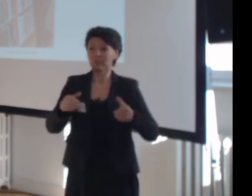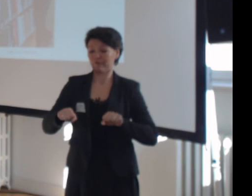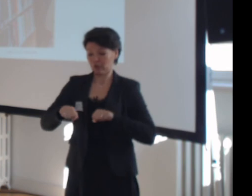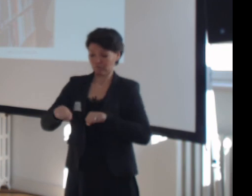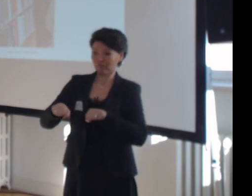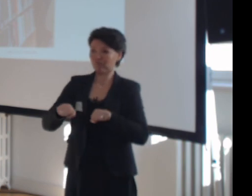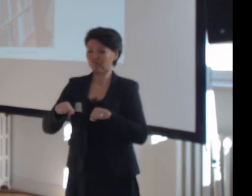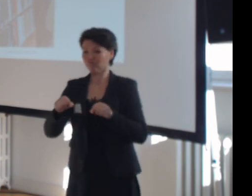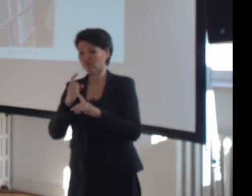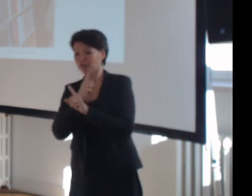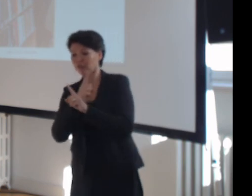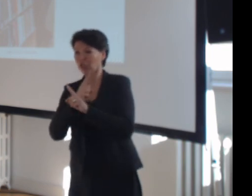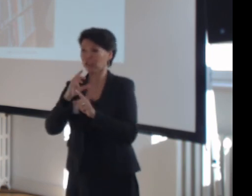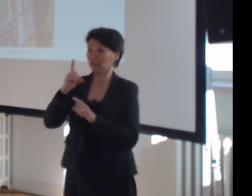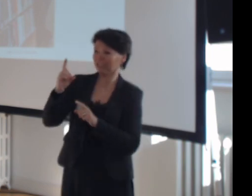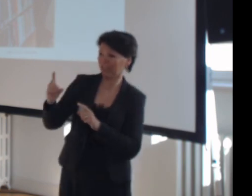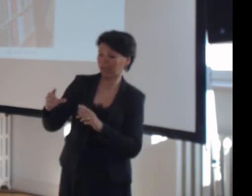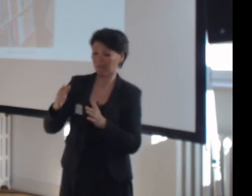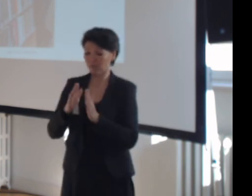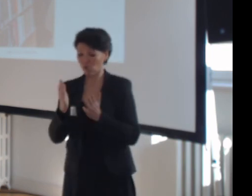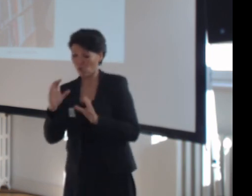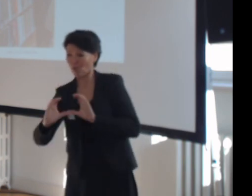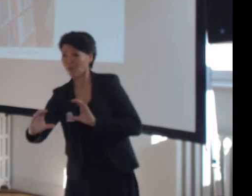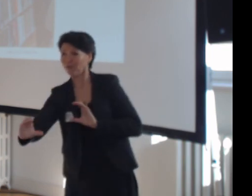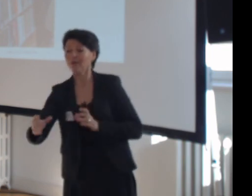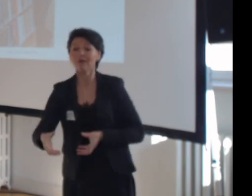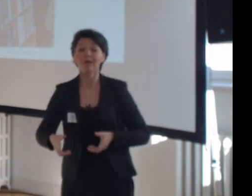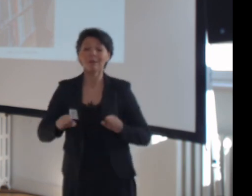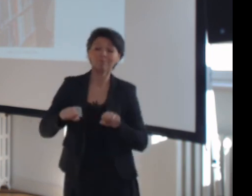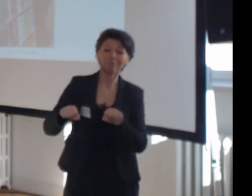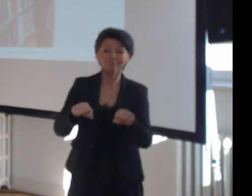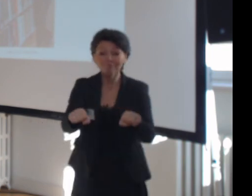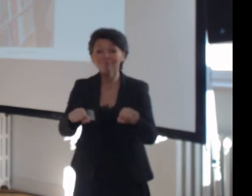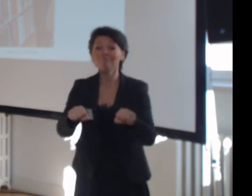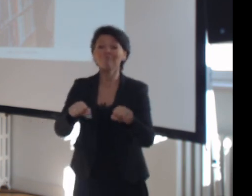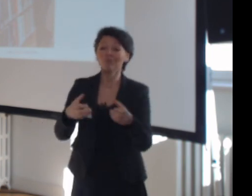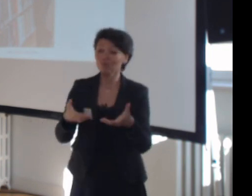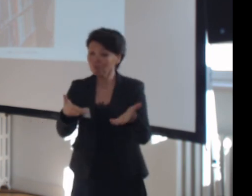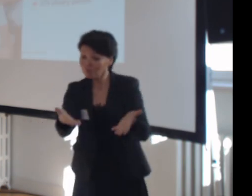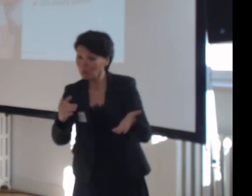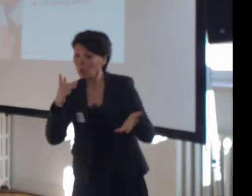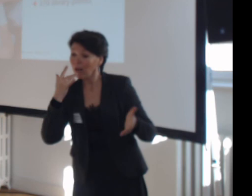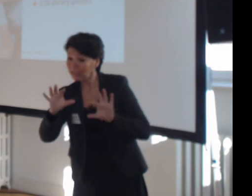trolley with books, CDs, DVDs, and everything, and they also have a chat with their readers.